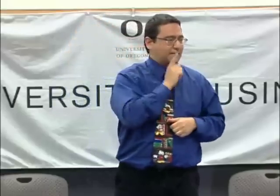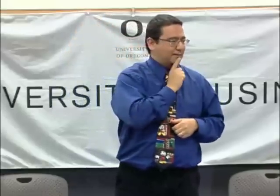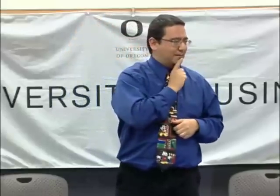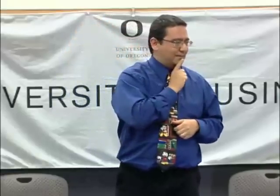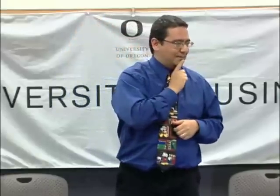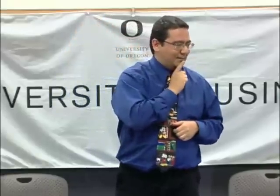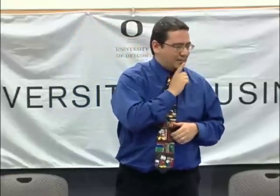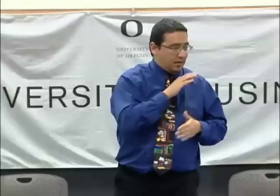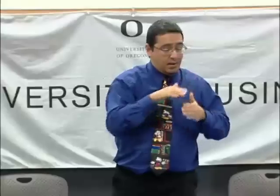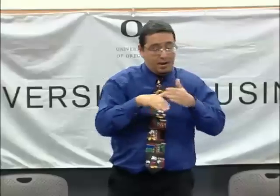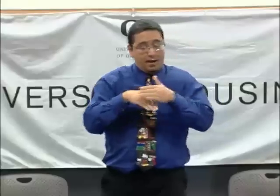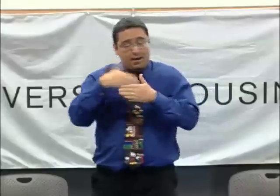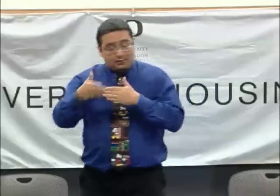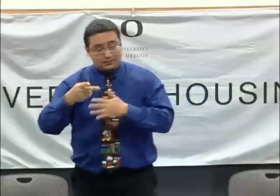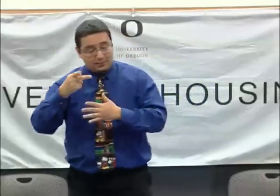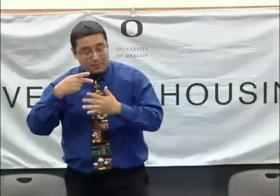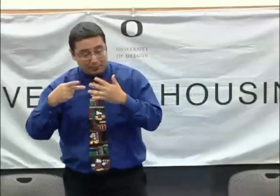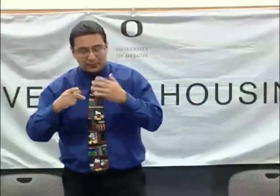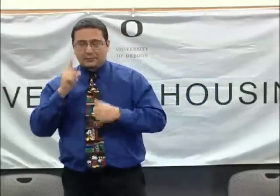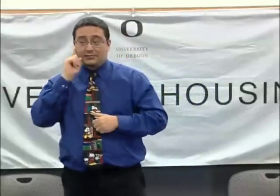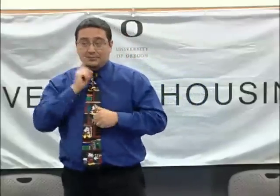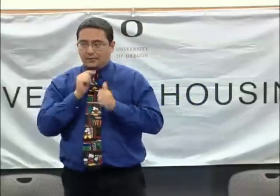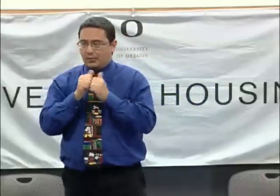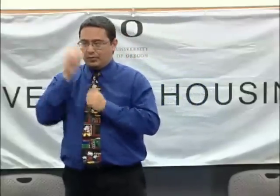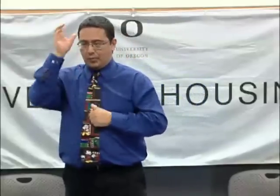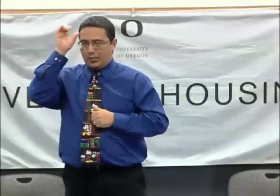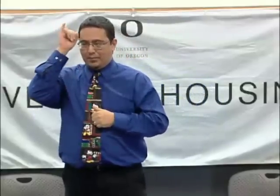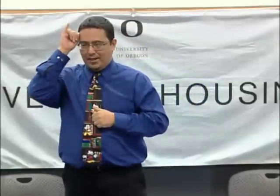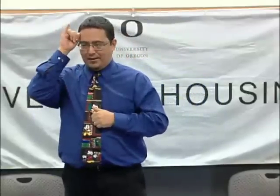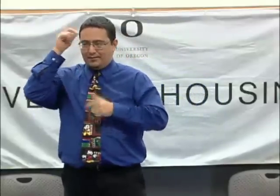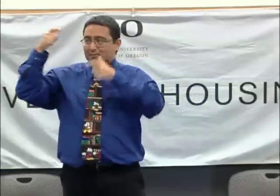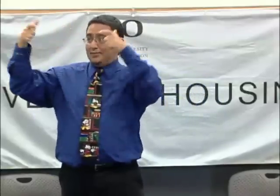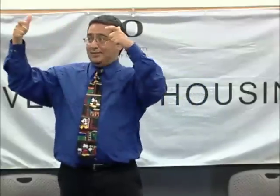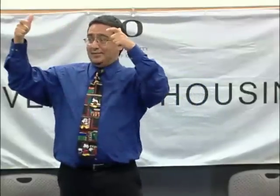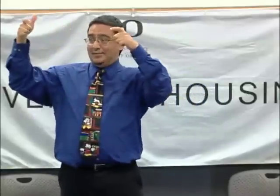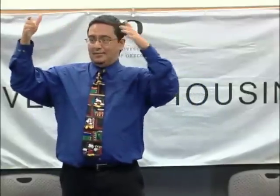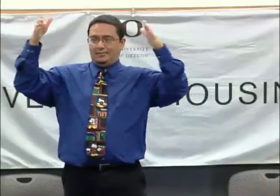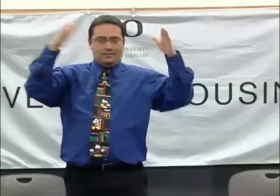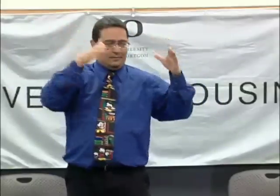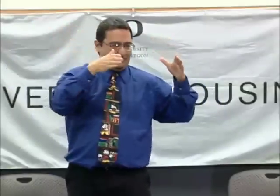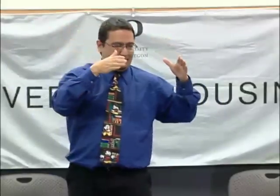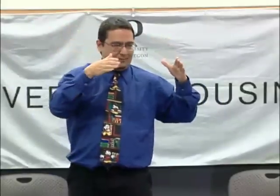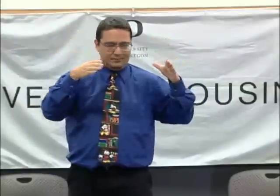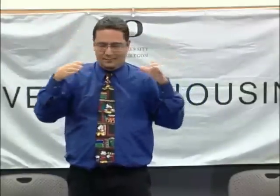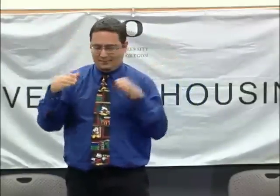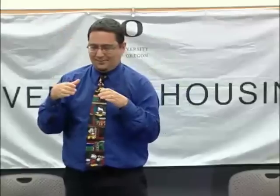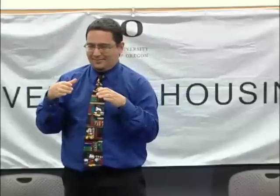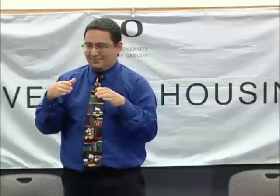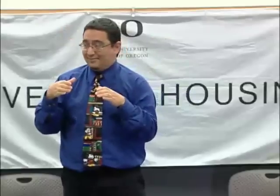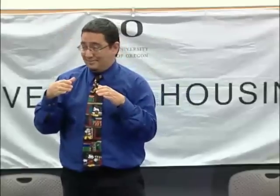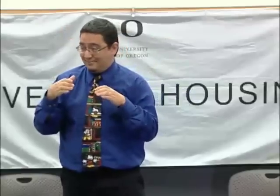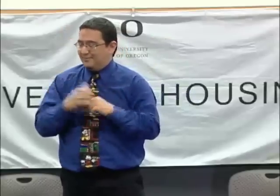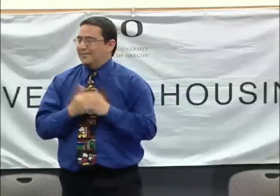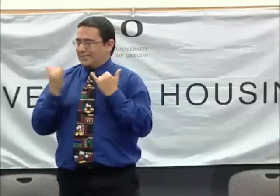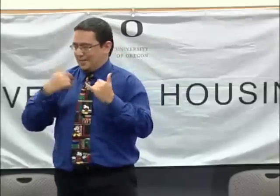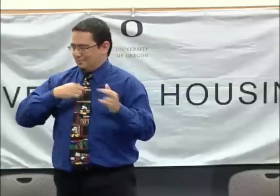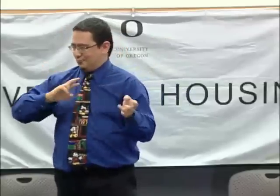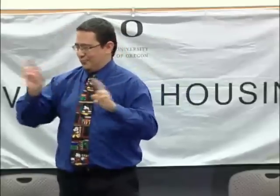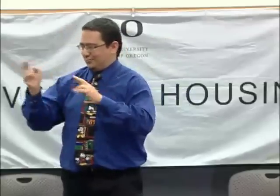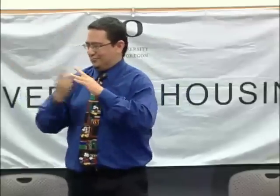So the deaf population would be second, and then the third would be the population with the cochlear